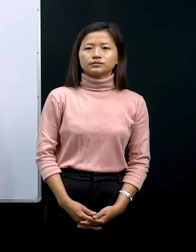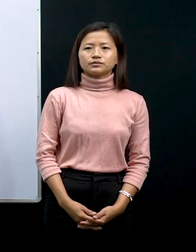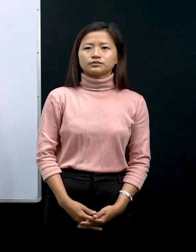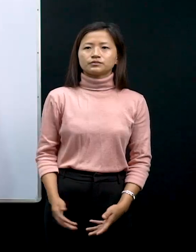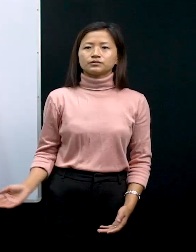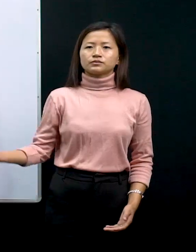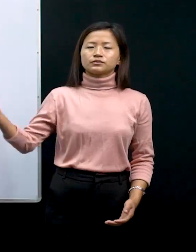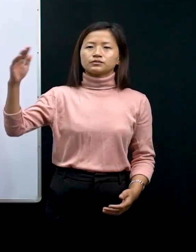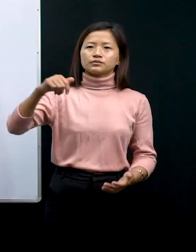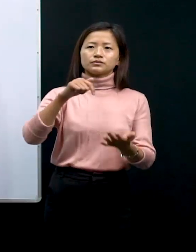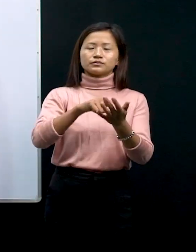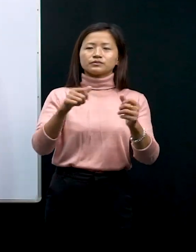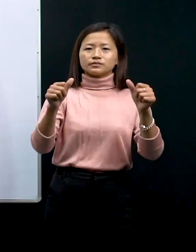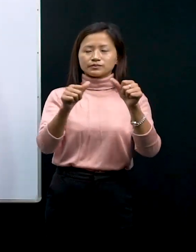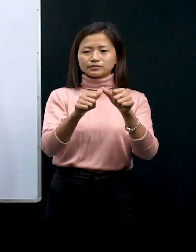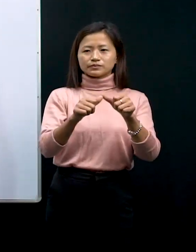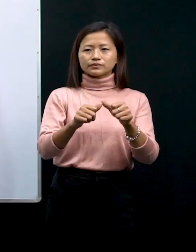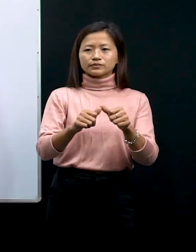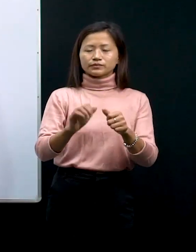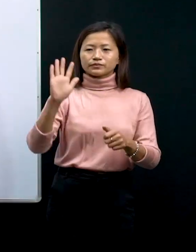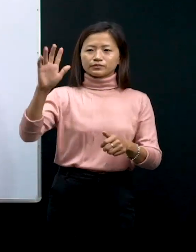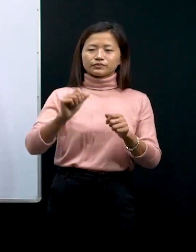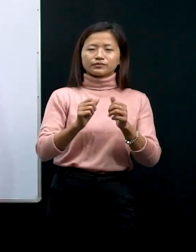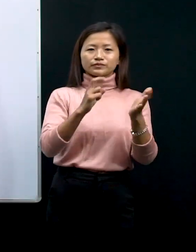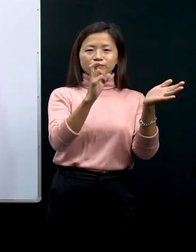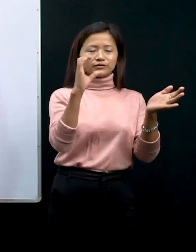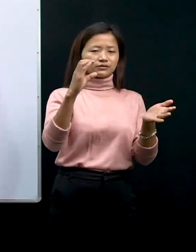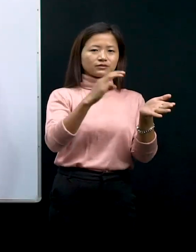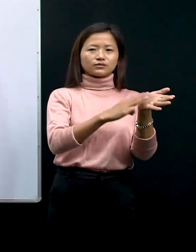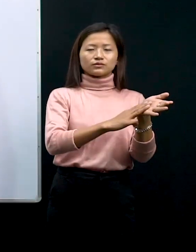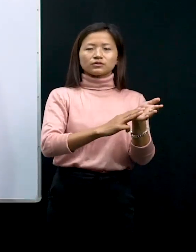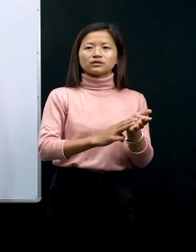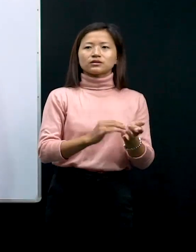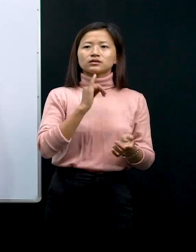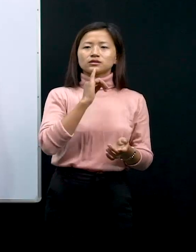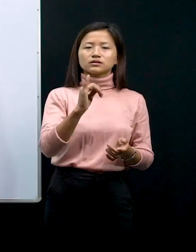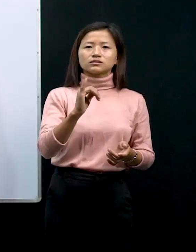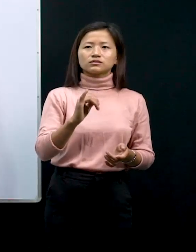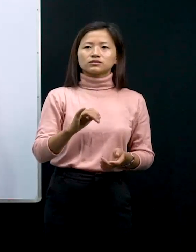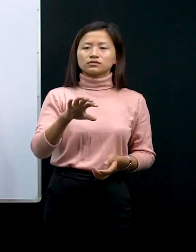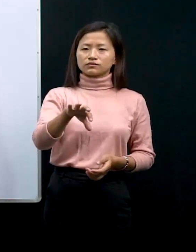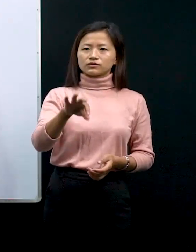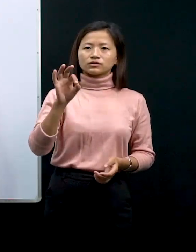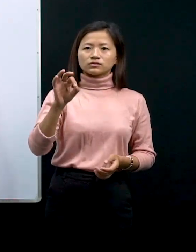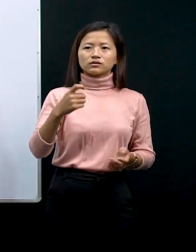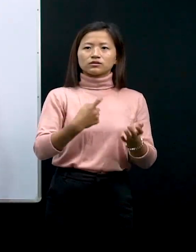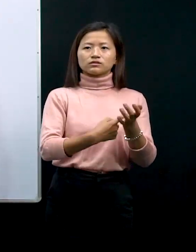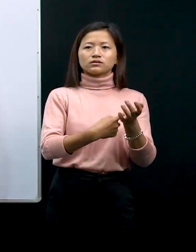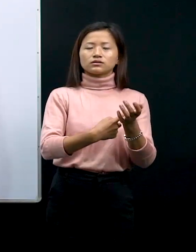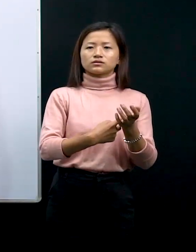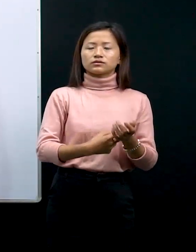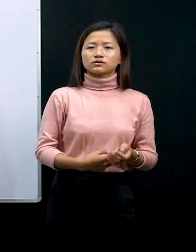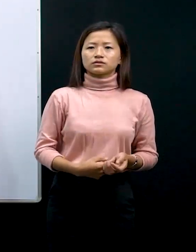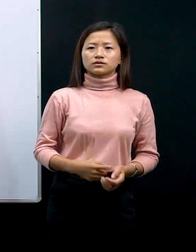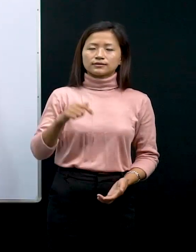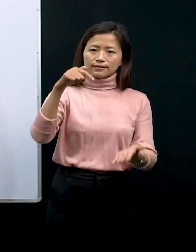From the point A at a distance 5 centimeter from the center of the circle is how much? 4 centimeter. Find the radius of the circle. Okay.